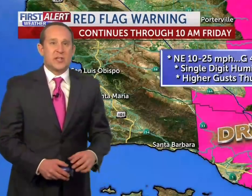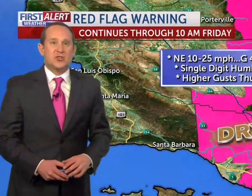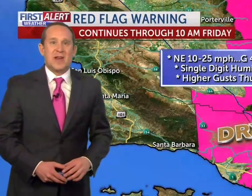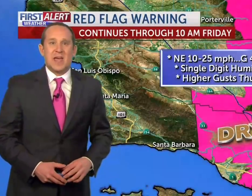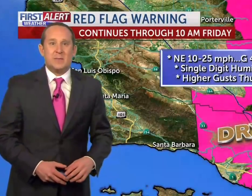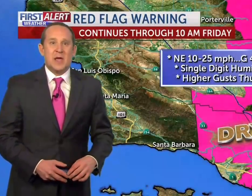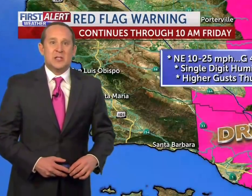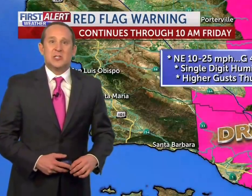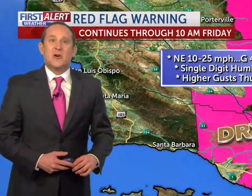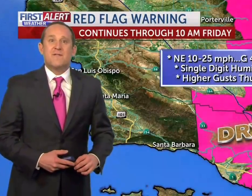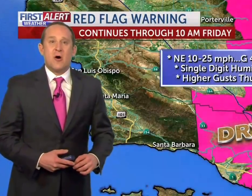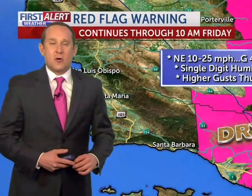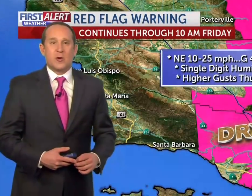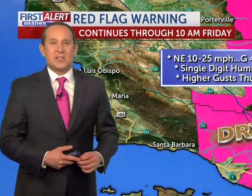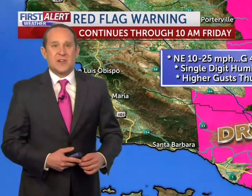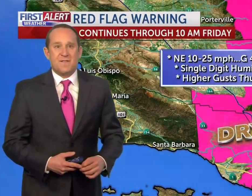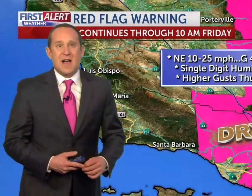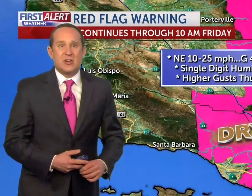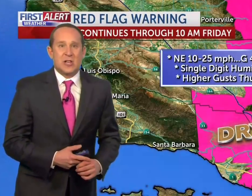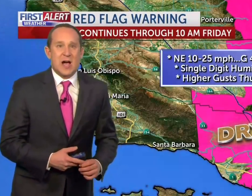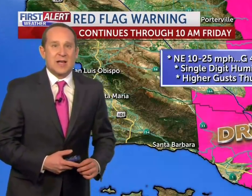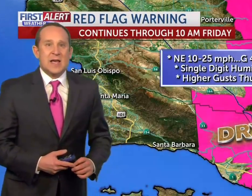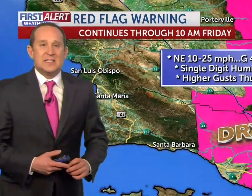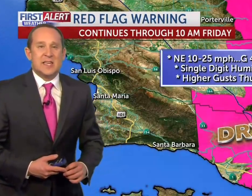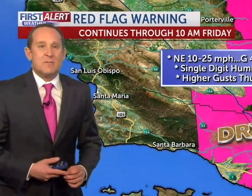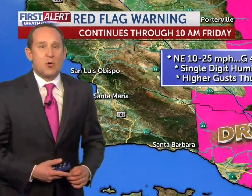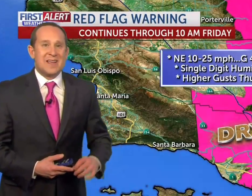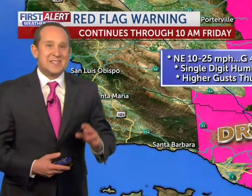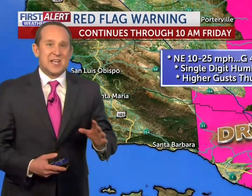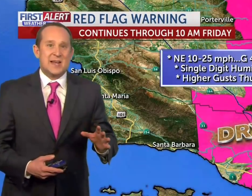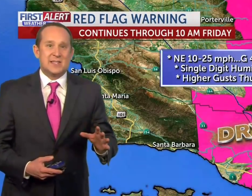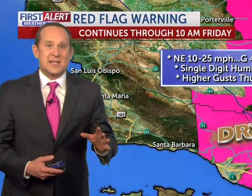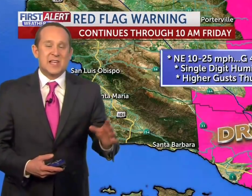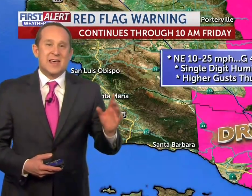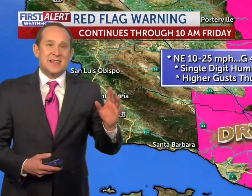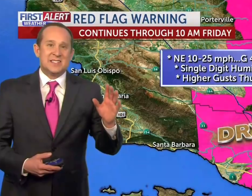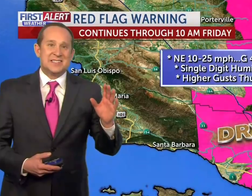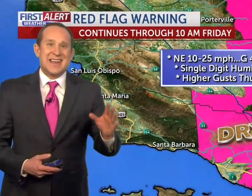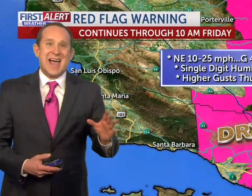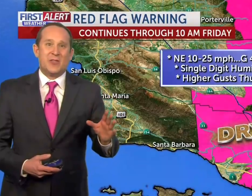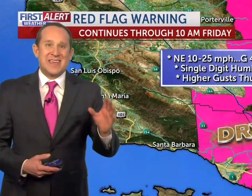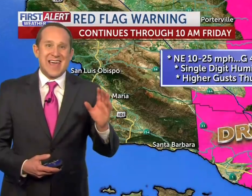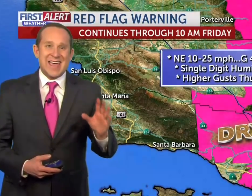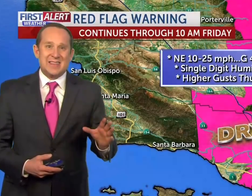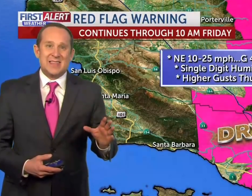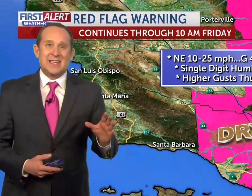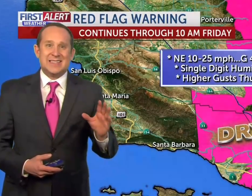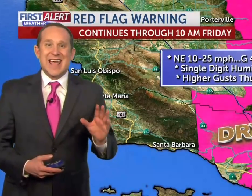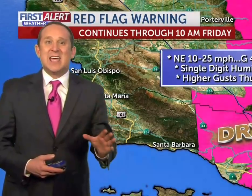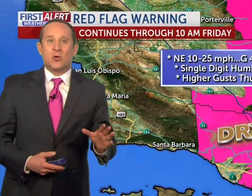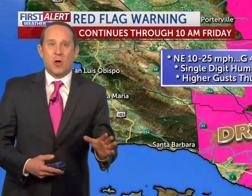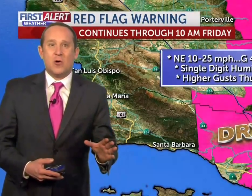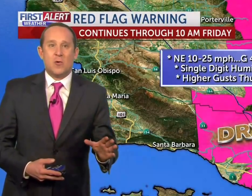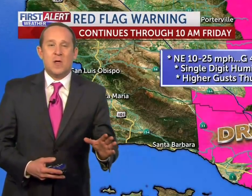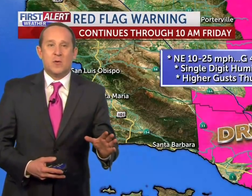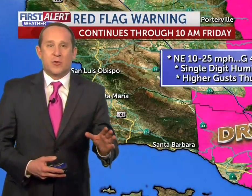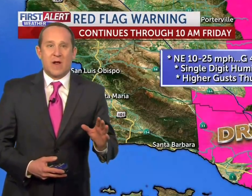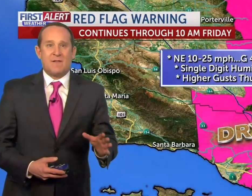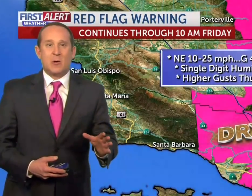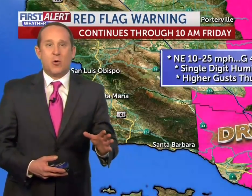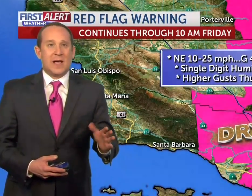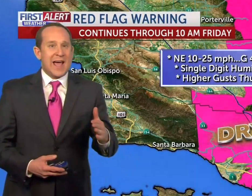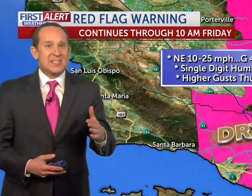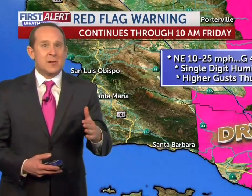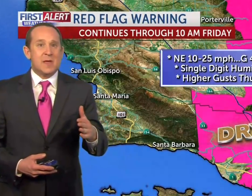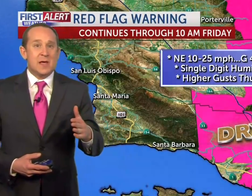National Weather Service. Going to try to get him to do a phoner with us at 5 o'clock to give more insight into this. This is now the 8th day in a row